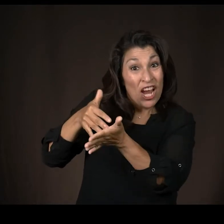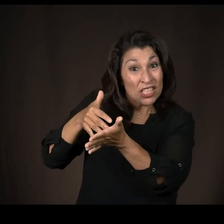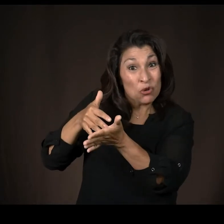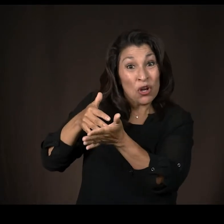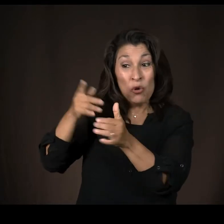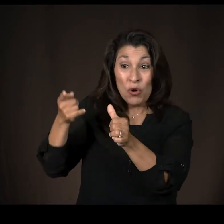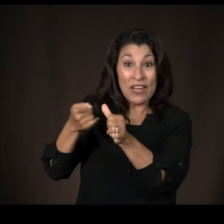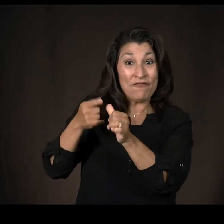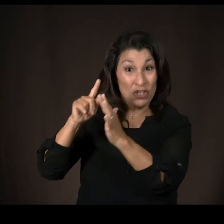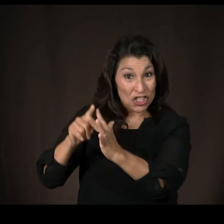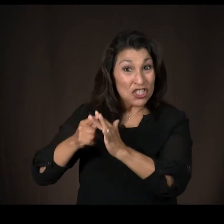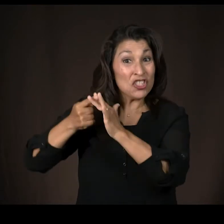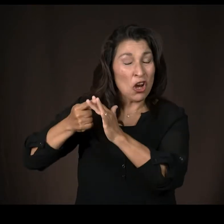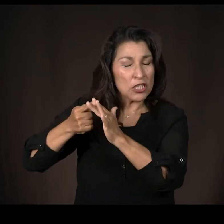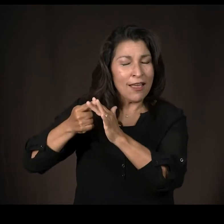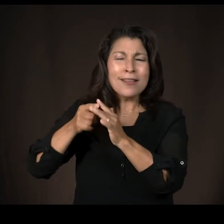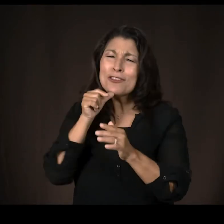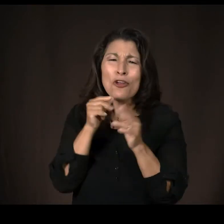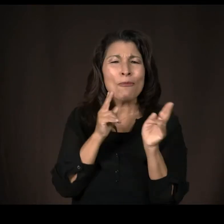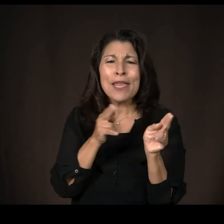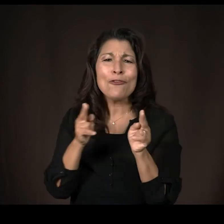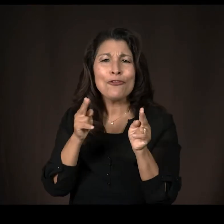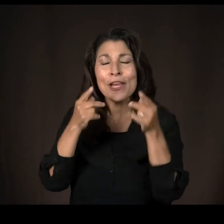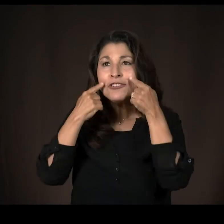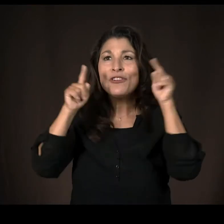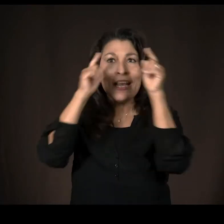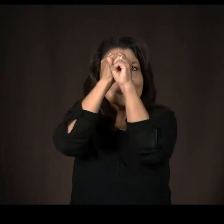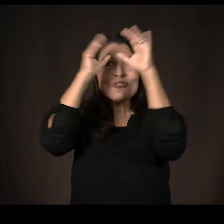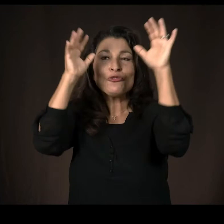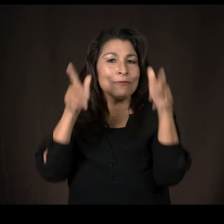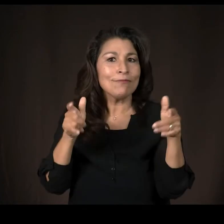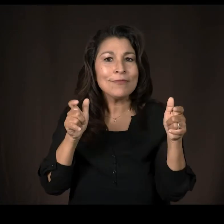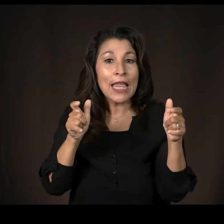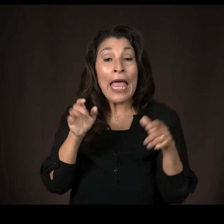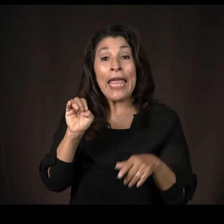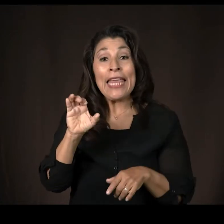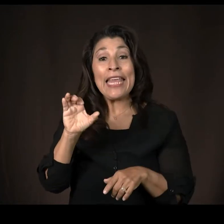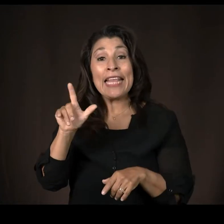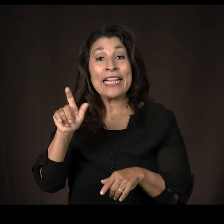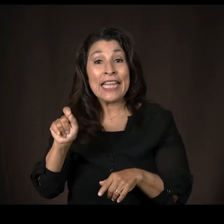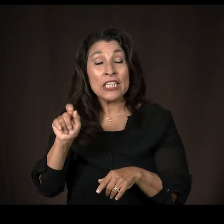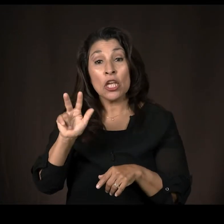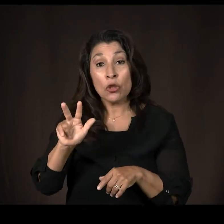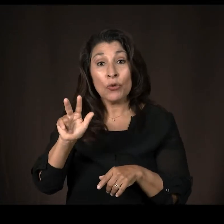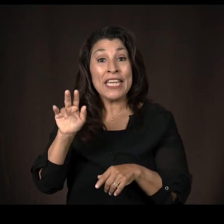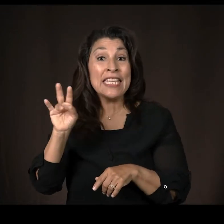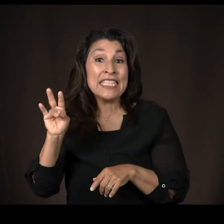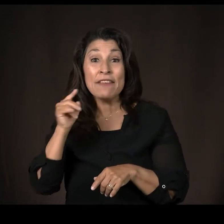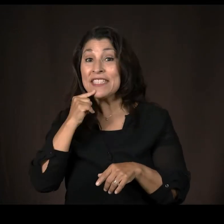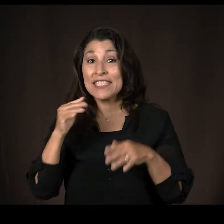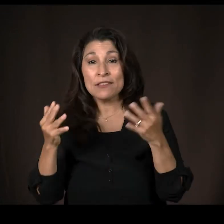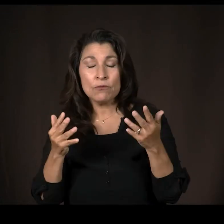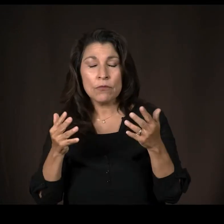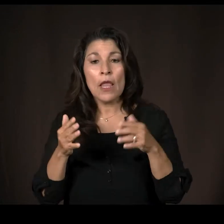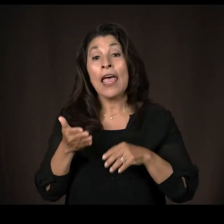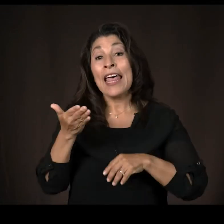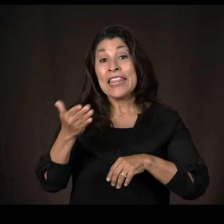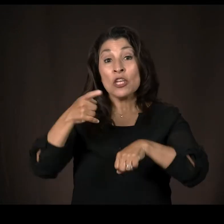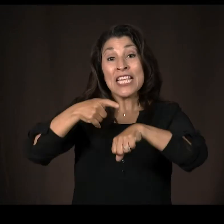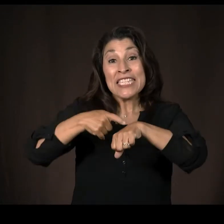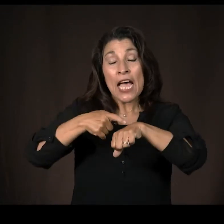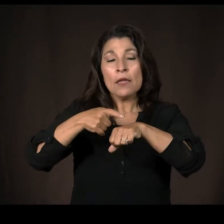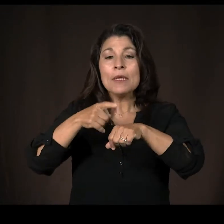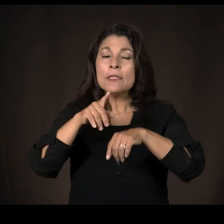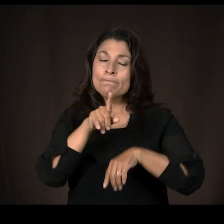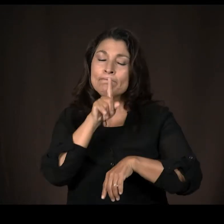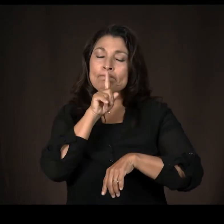they first spring up. So don't be in a hurry to announce your dream so quickly. Ecclesiastes 3:7 says this, there's a time to